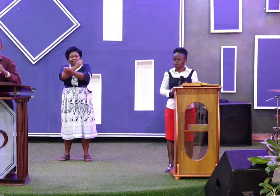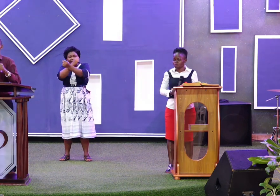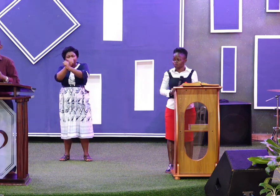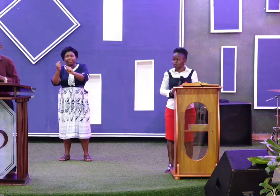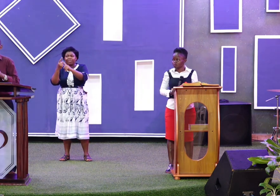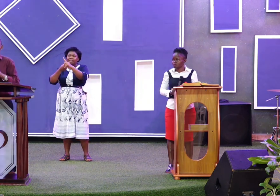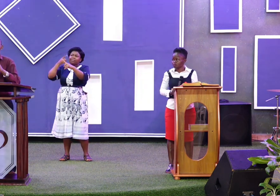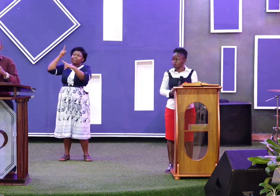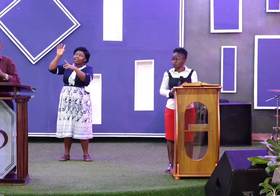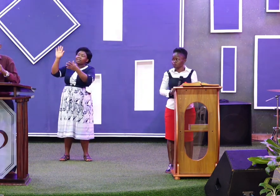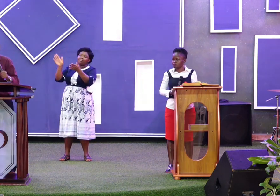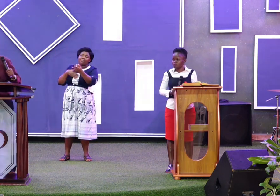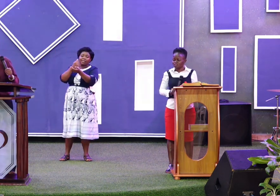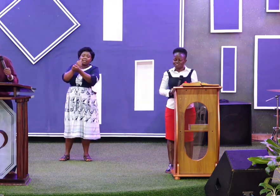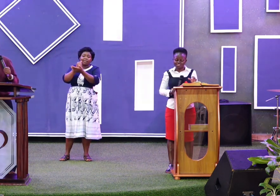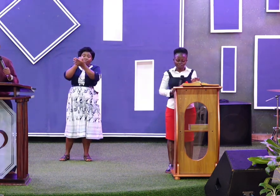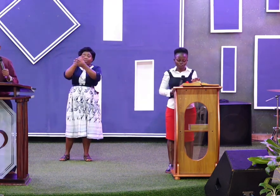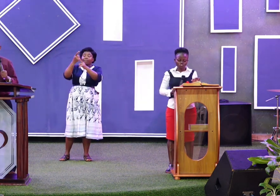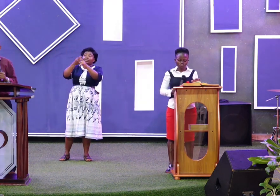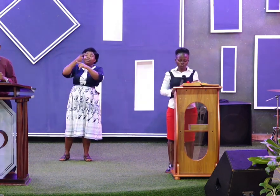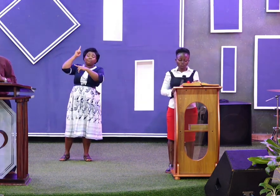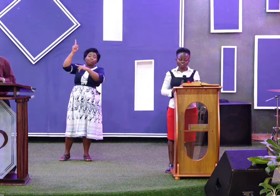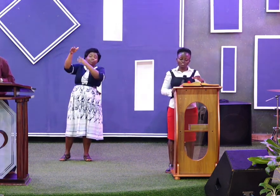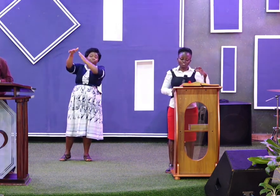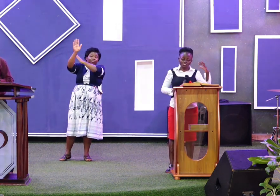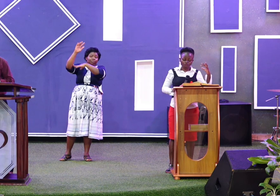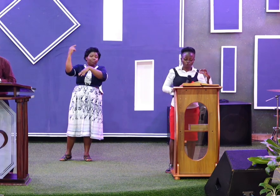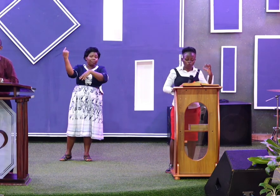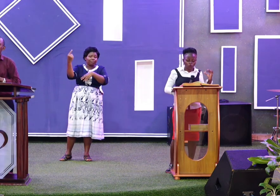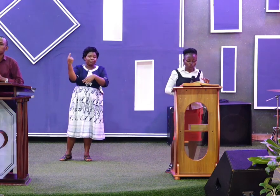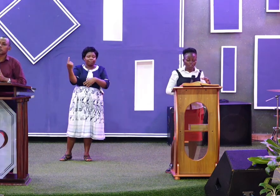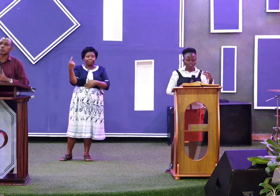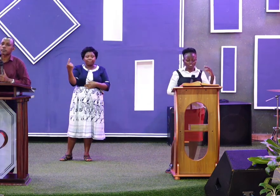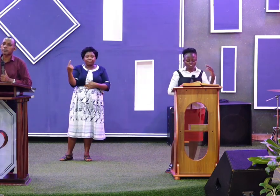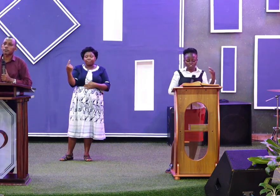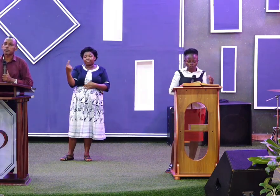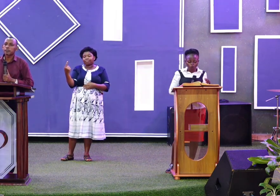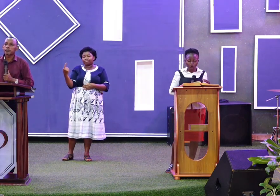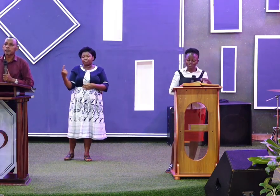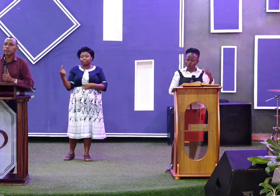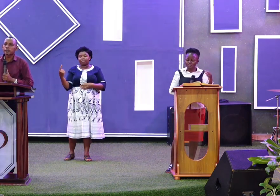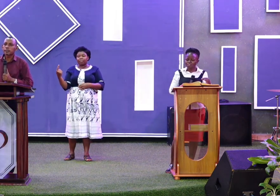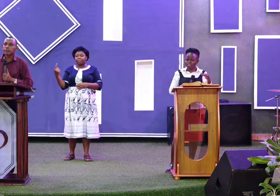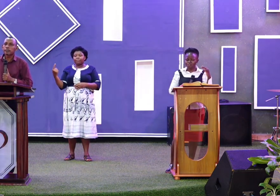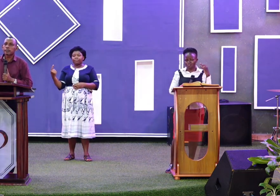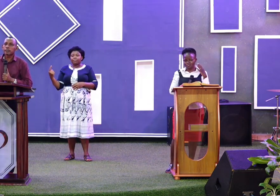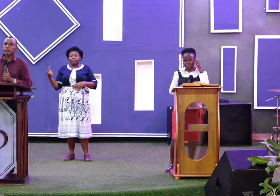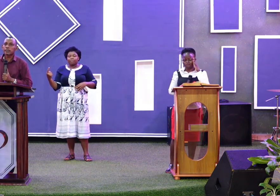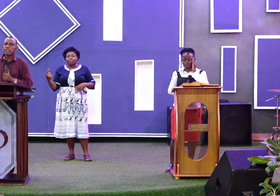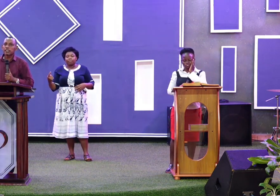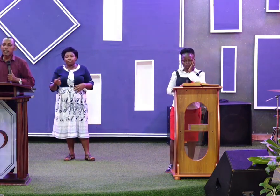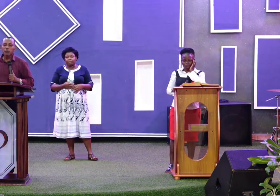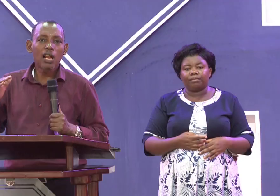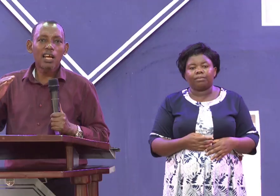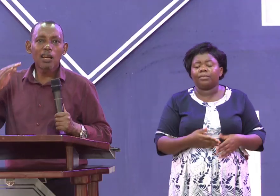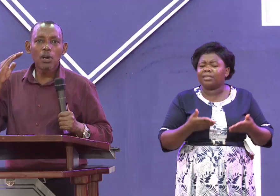buva, obuyambi bwe gye buva. David knew that it is from God where he gets his hope and where he is